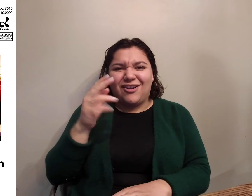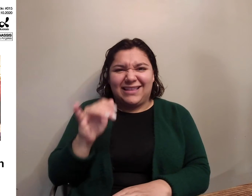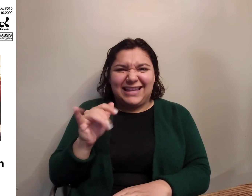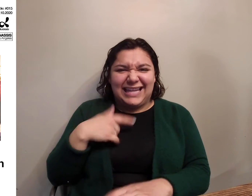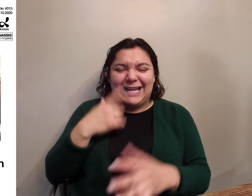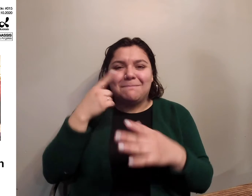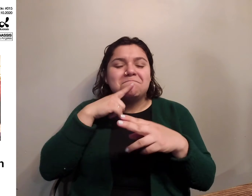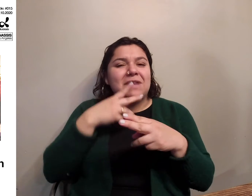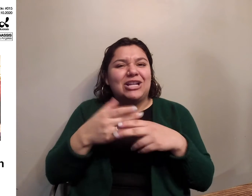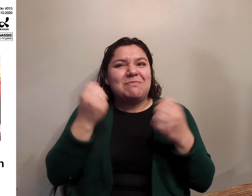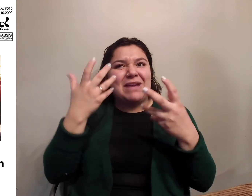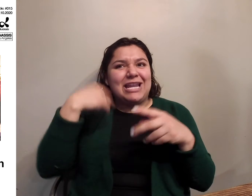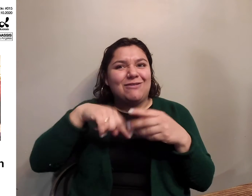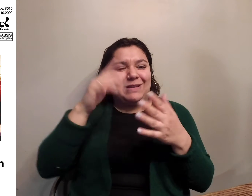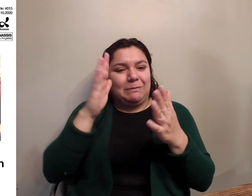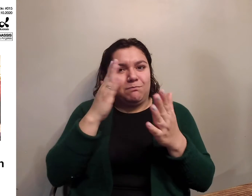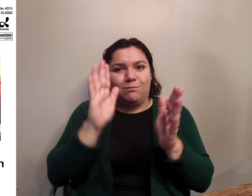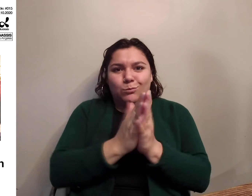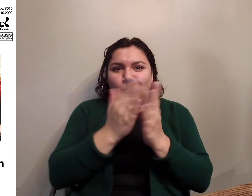idea.